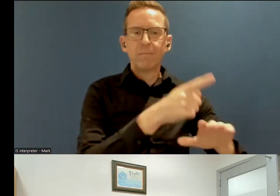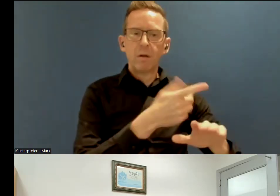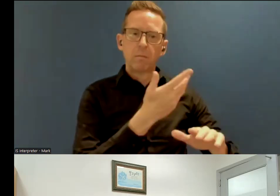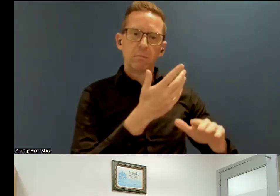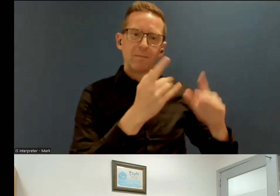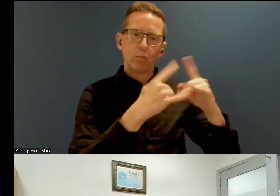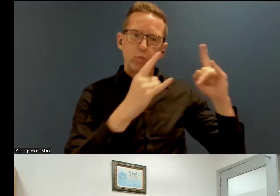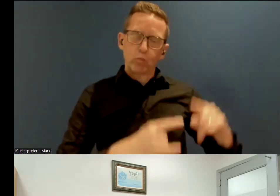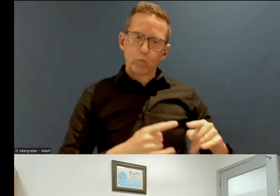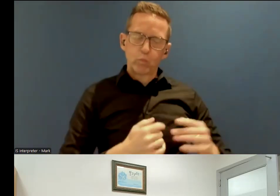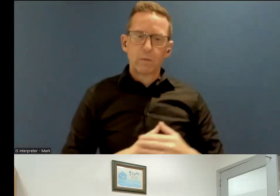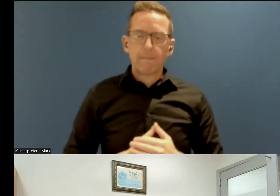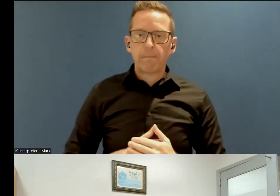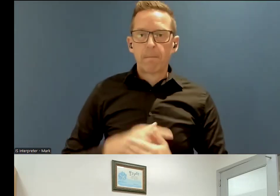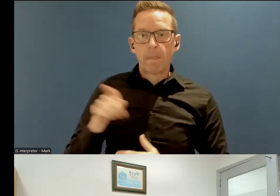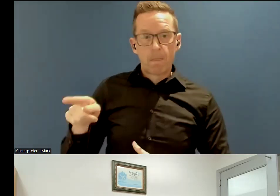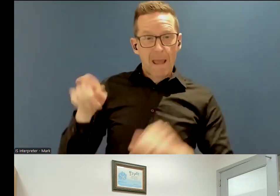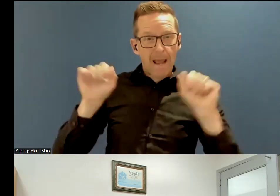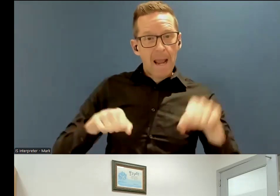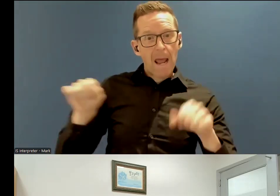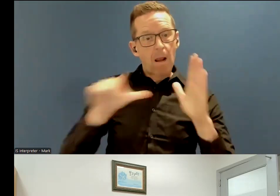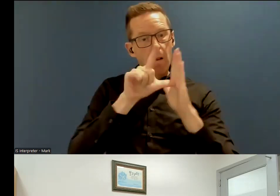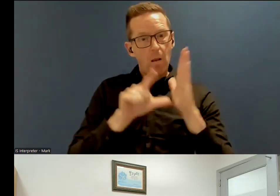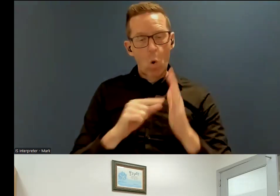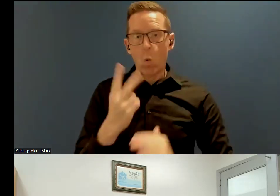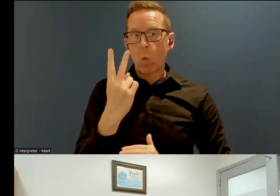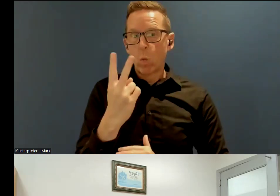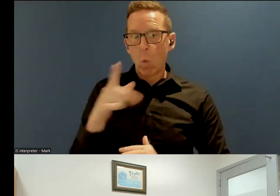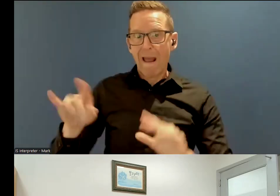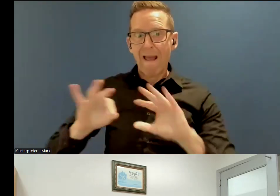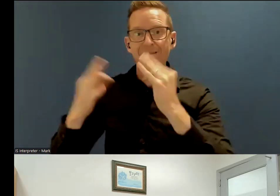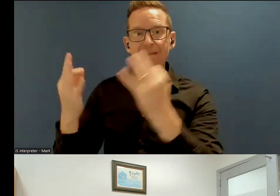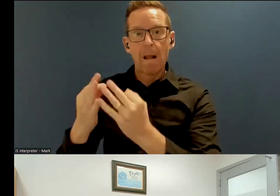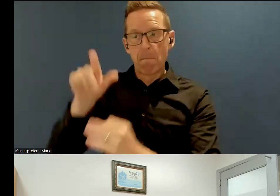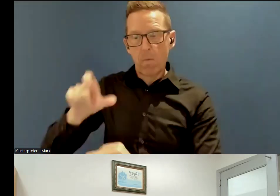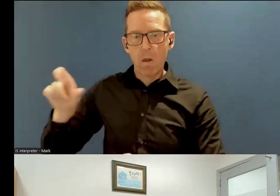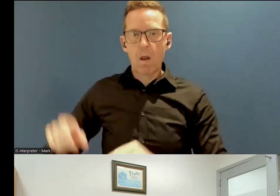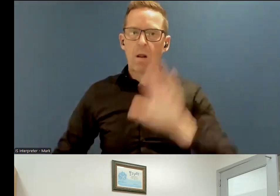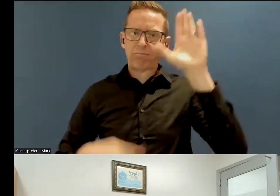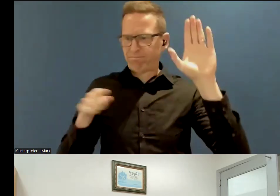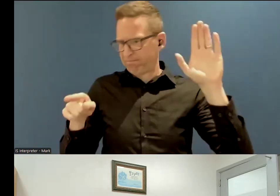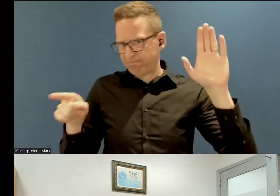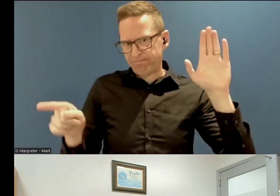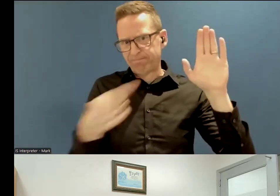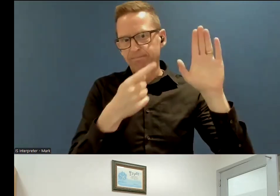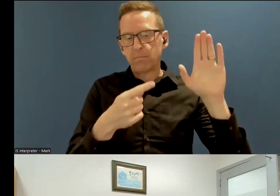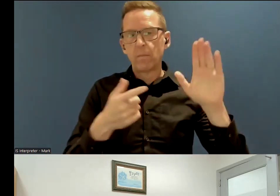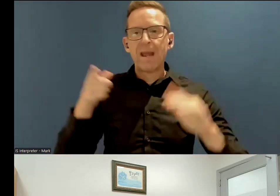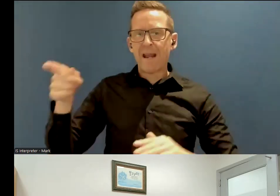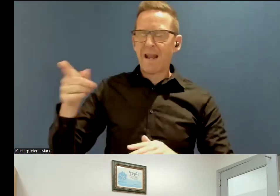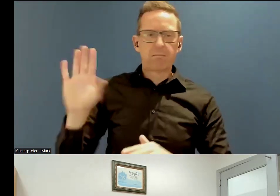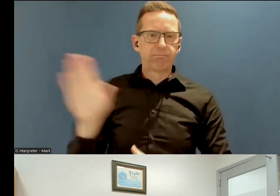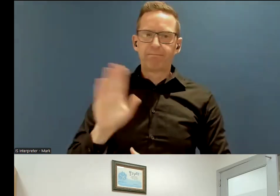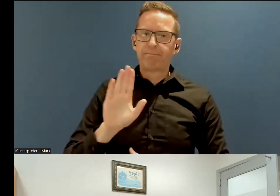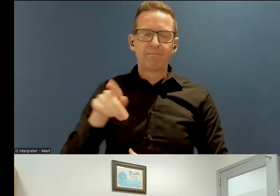consent of two family members. And he received a decision against this legislation from the Constitutional Court. He himself, like many